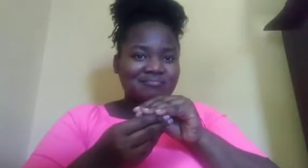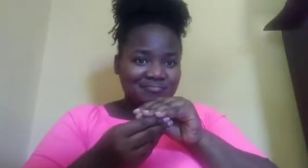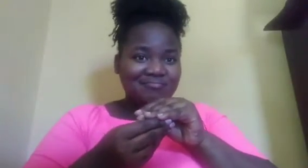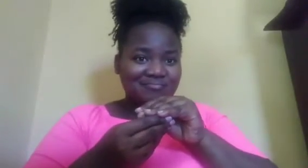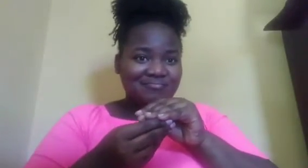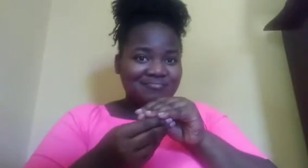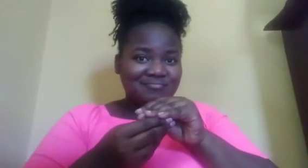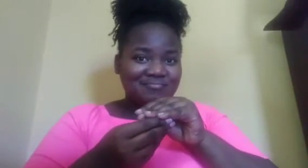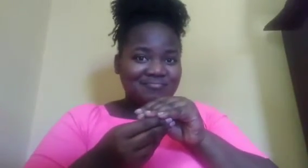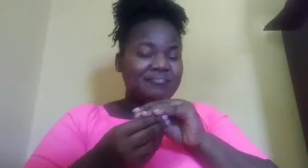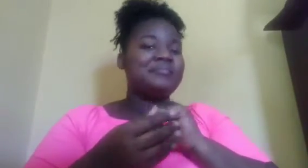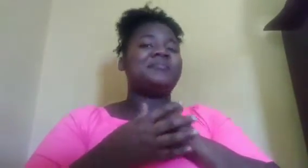and then we add it.